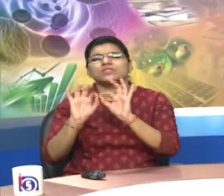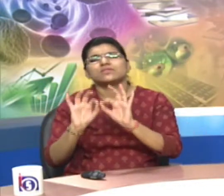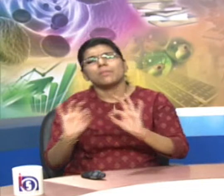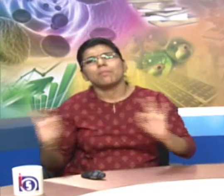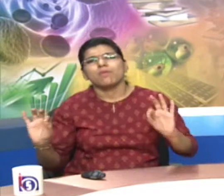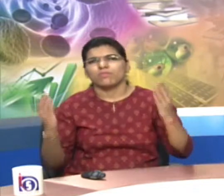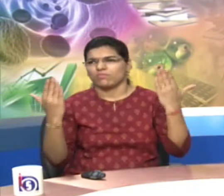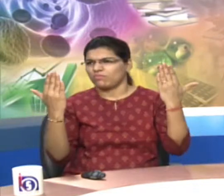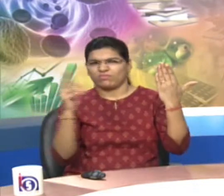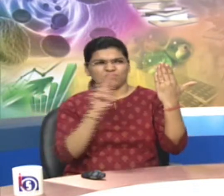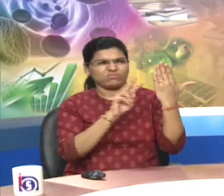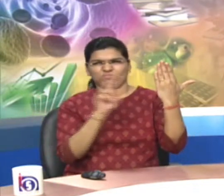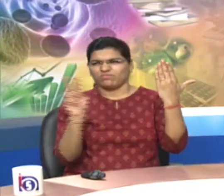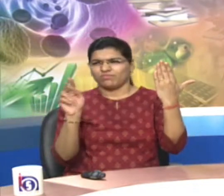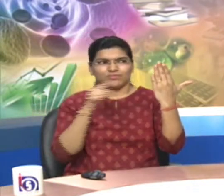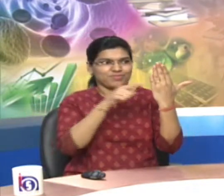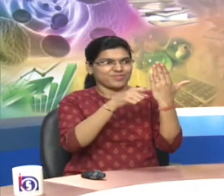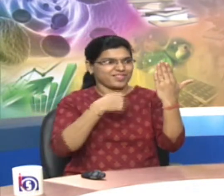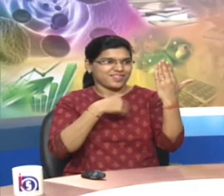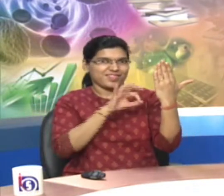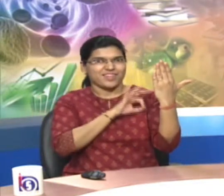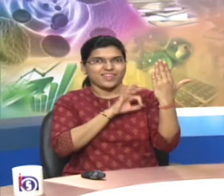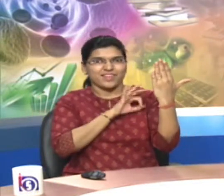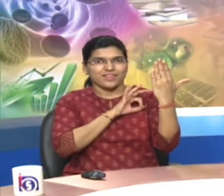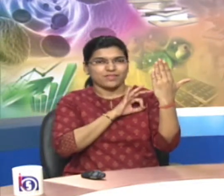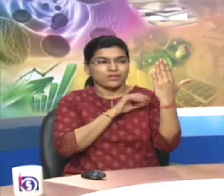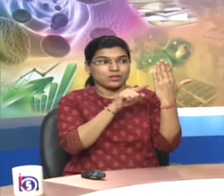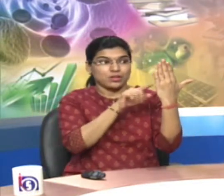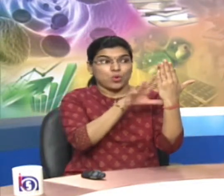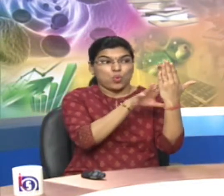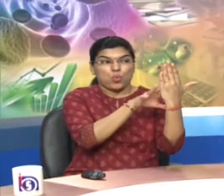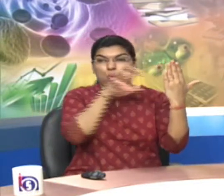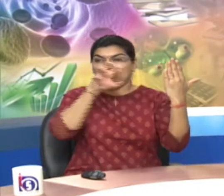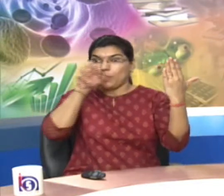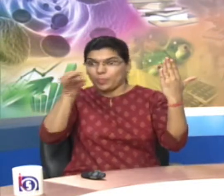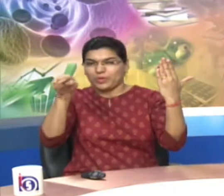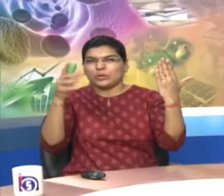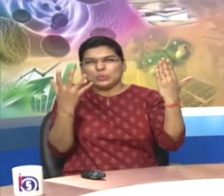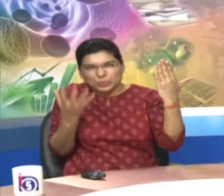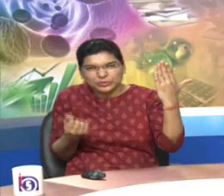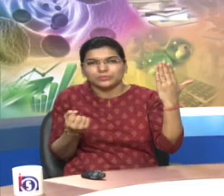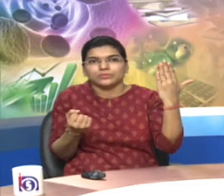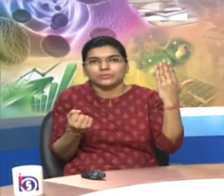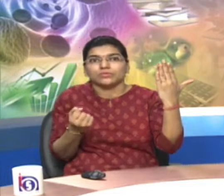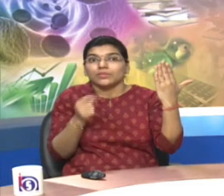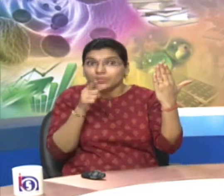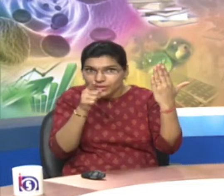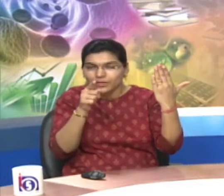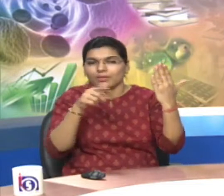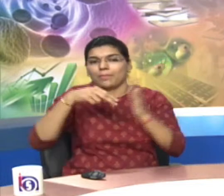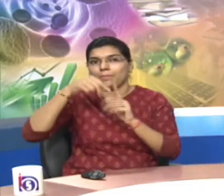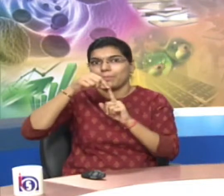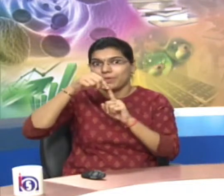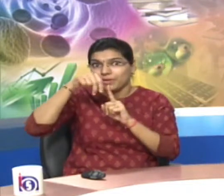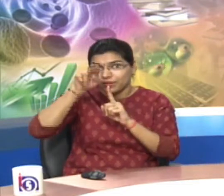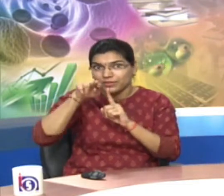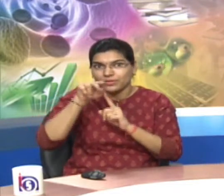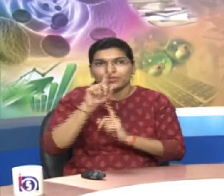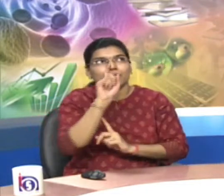And the second table, that is just a simple and normal table. And I want to copy